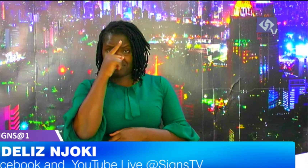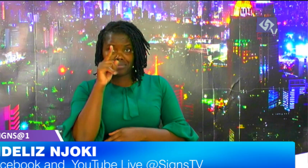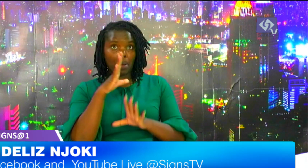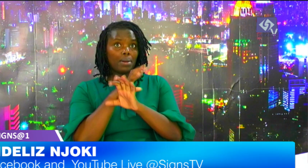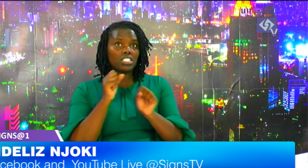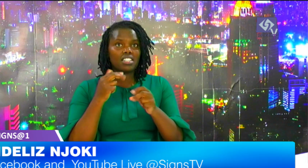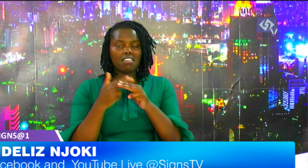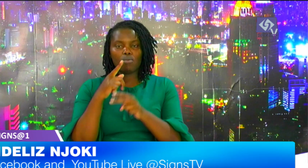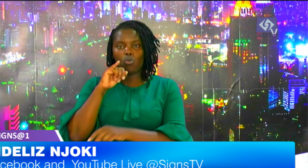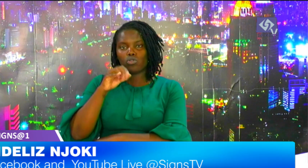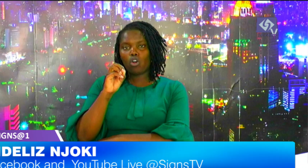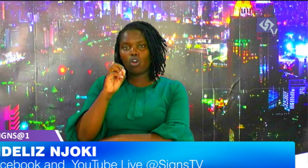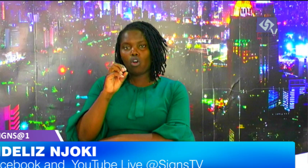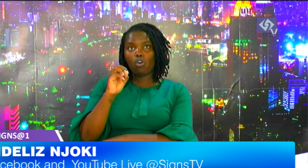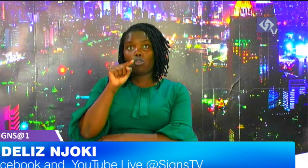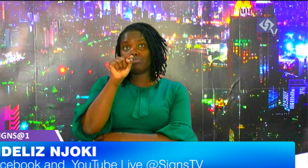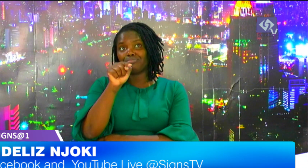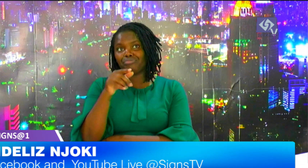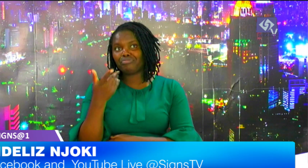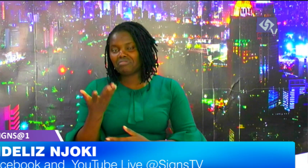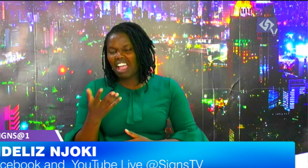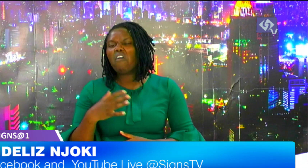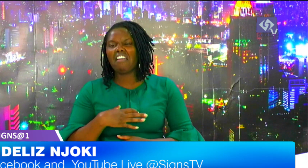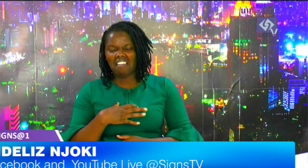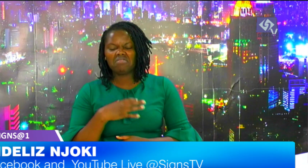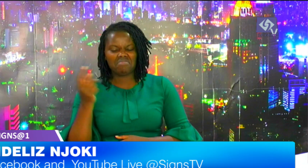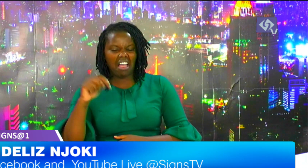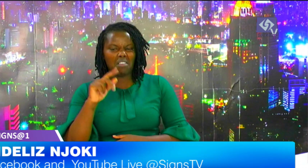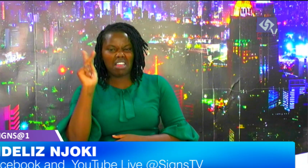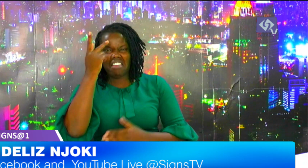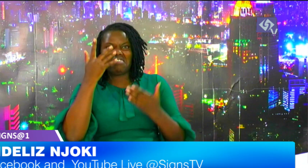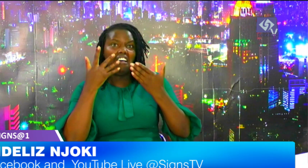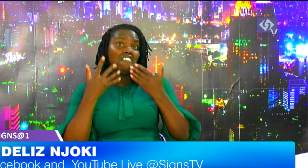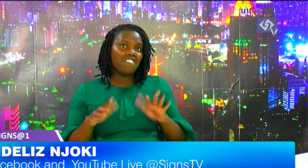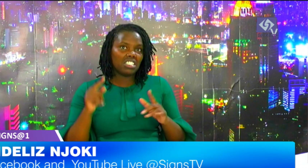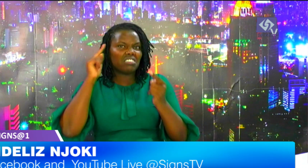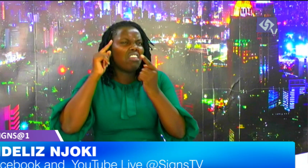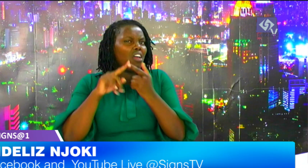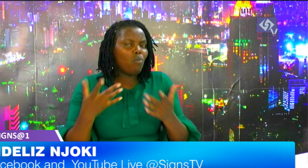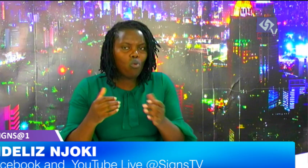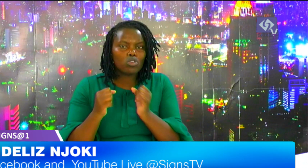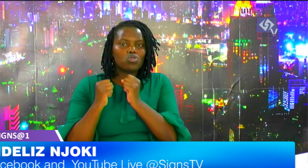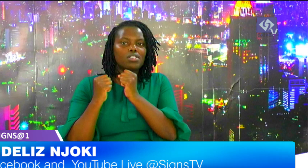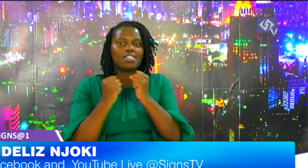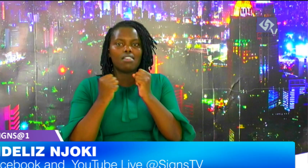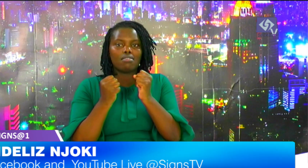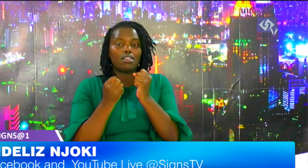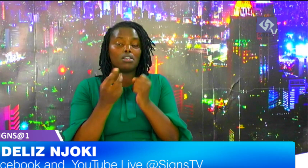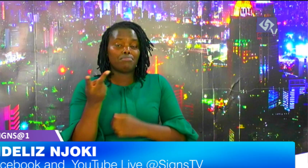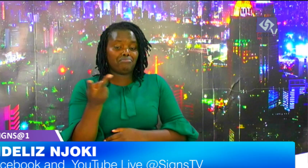item. Indonesia President Joko Widodo is in Kenya on a visit aimed at